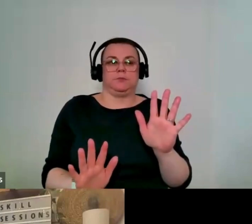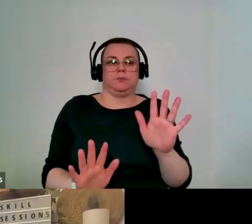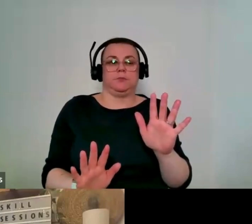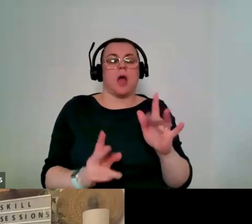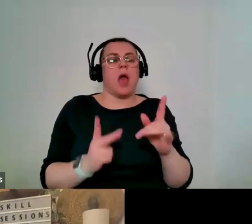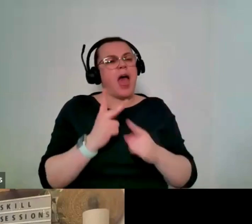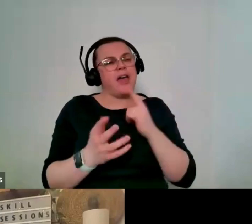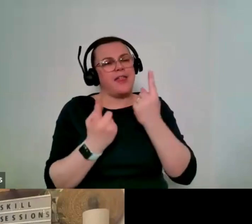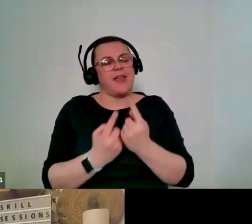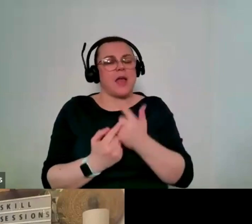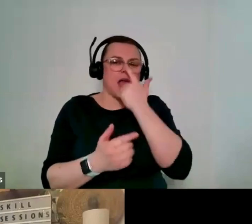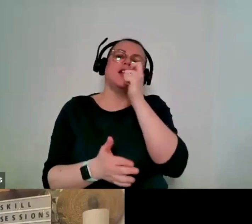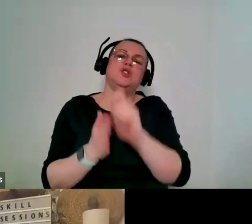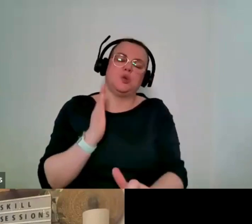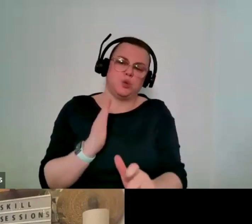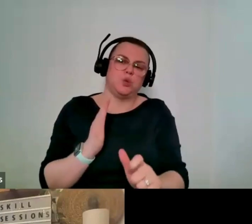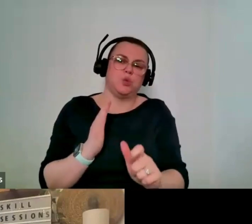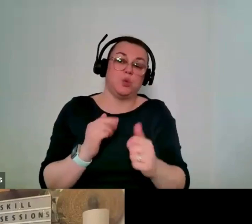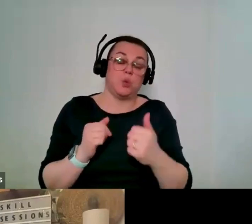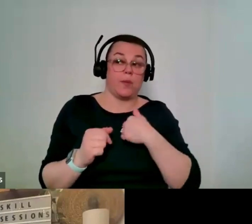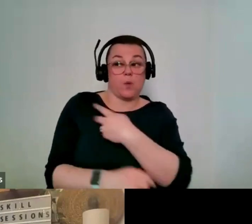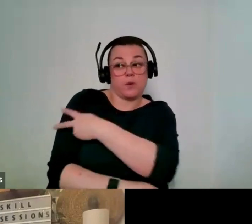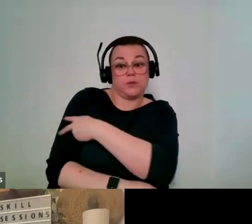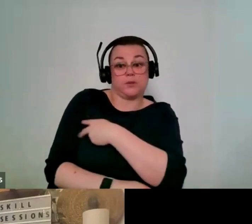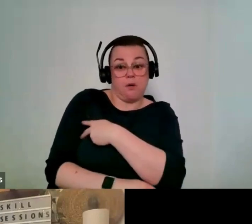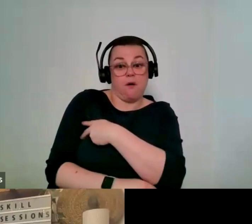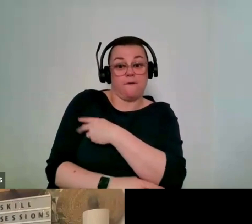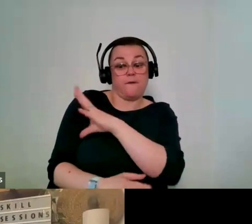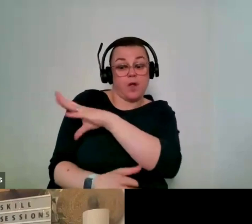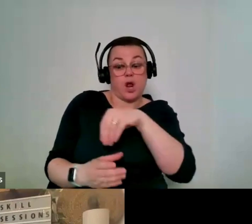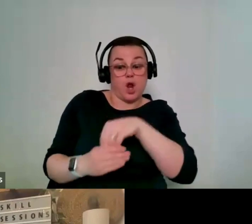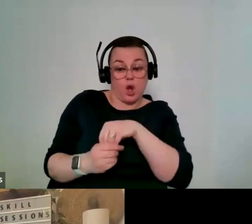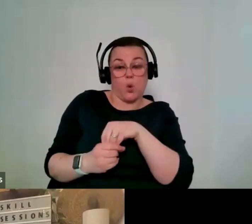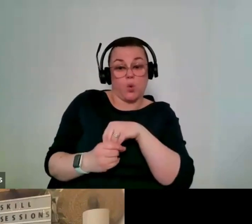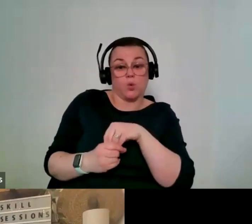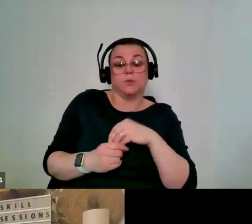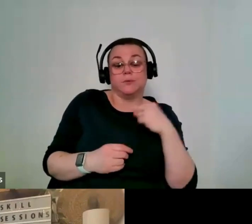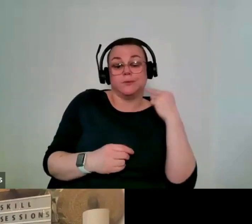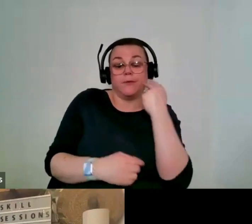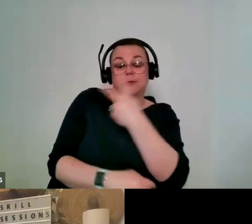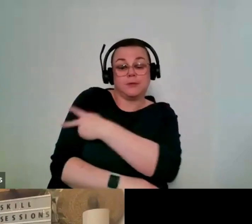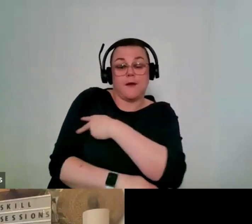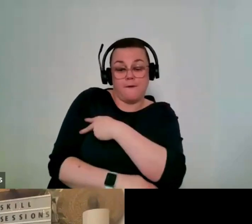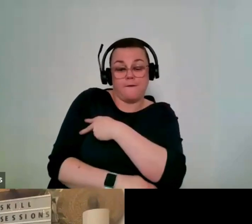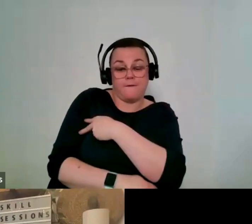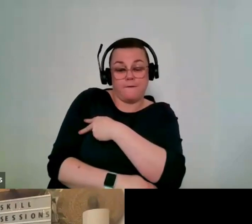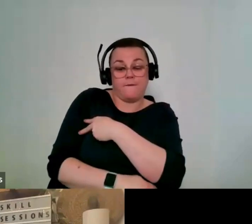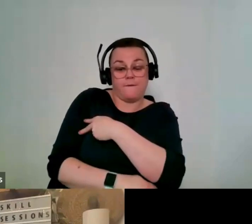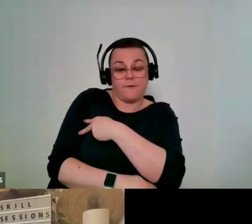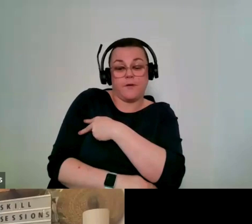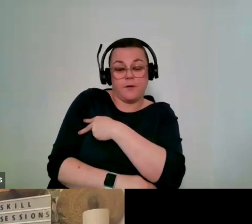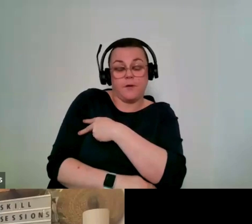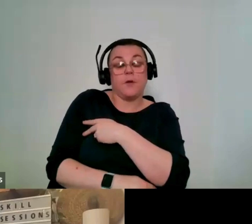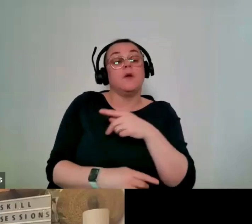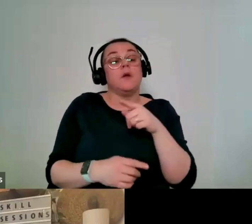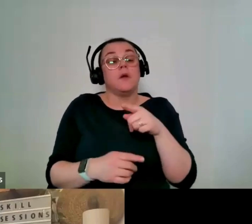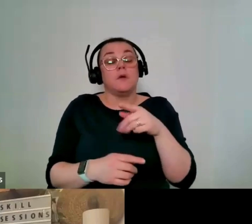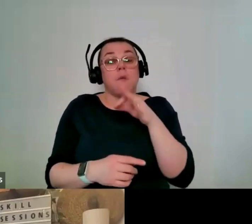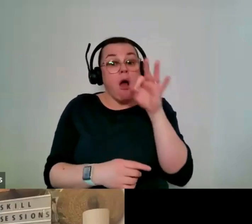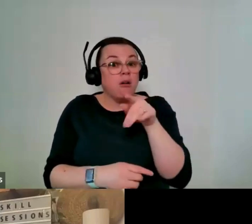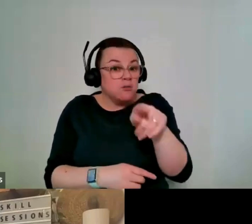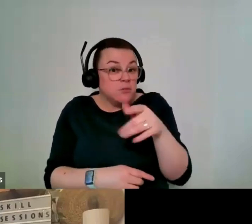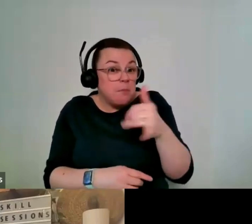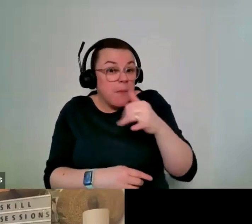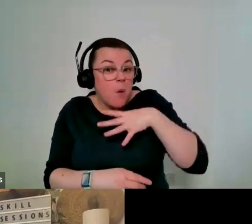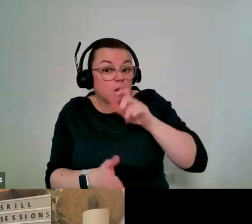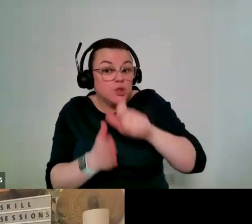we do with our employees with hearing loss that is much more inclusive, and also asking them what they would like to do. You know,